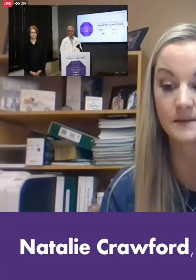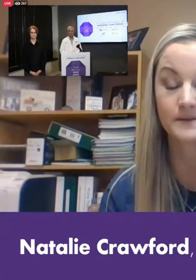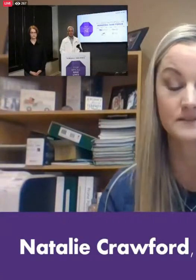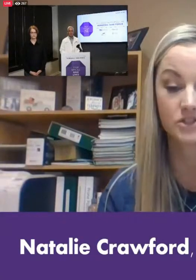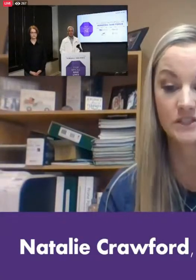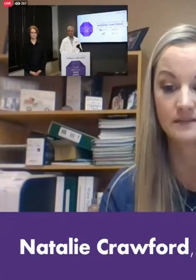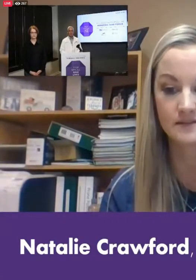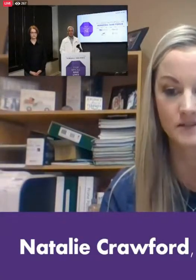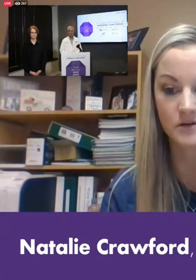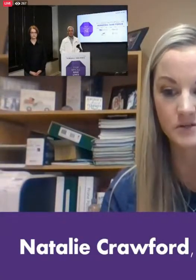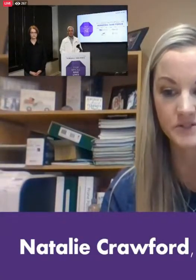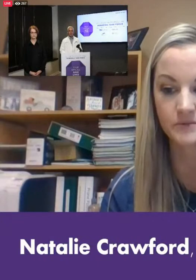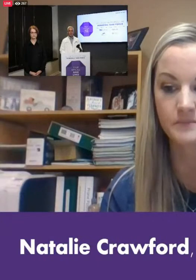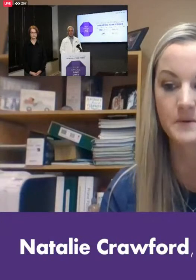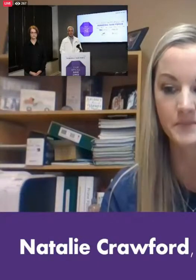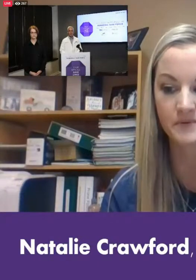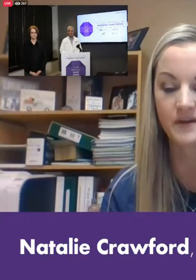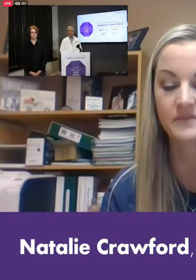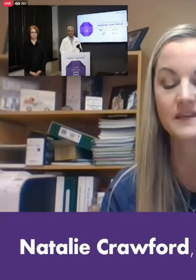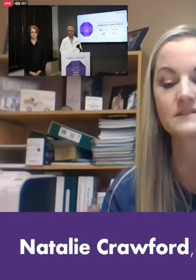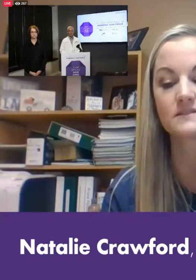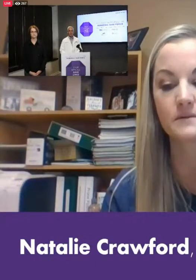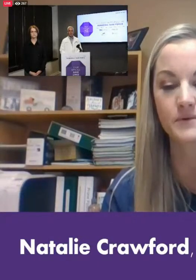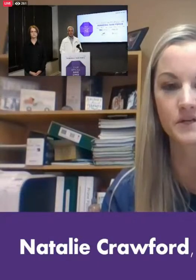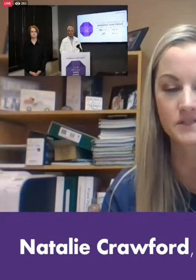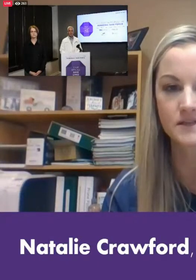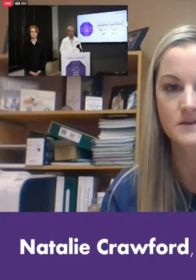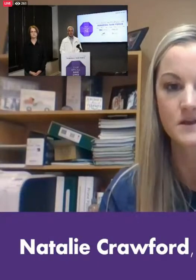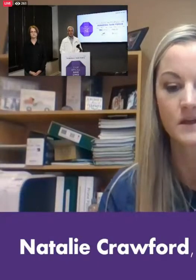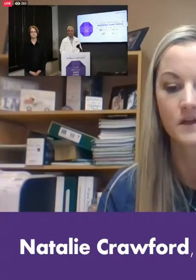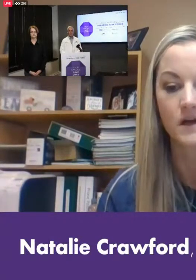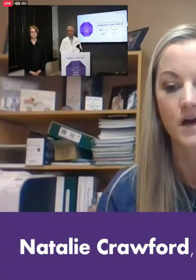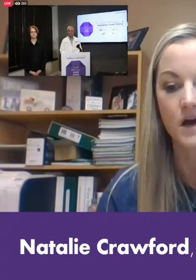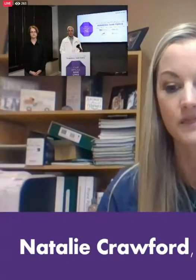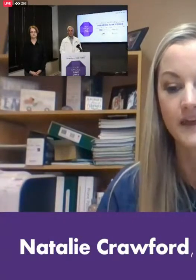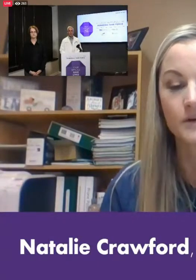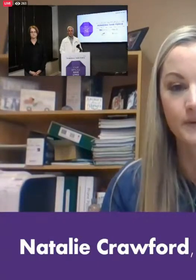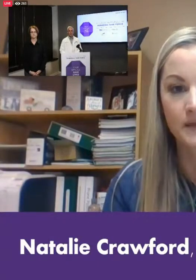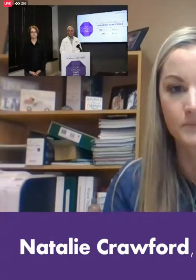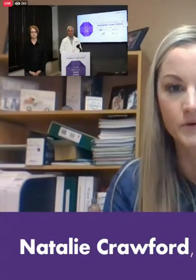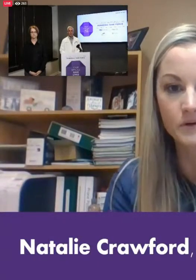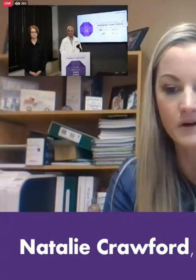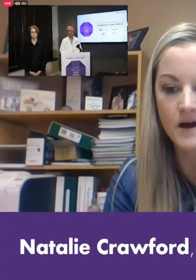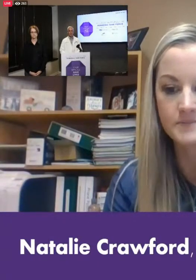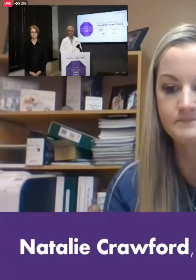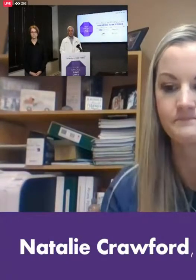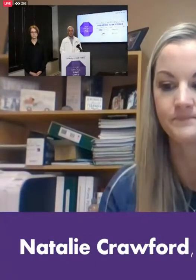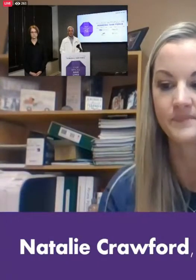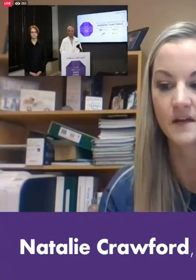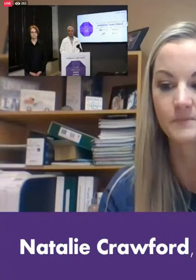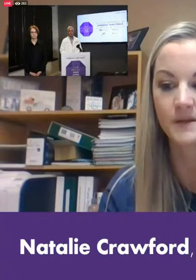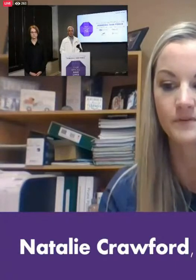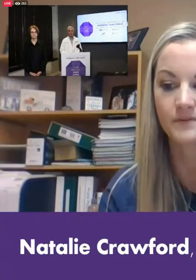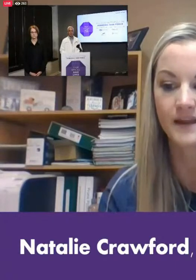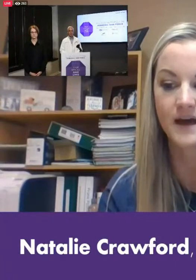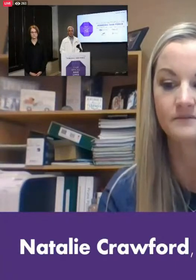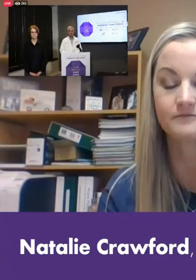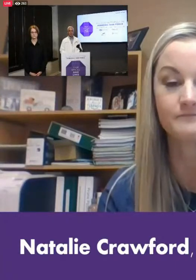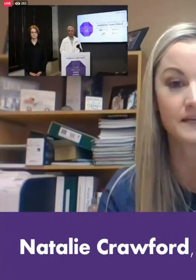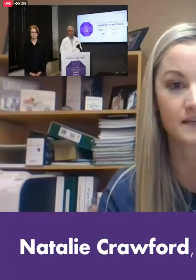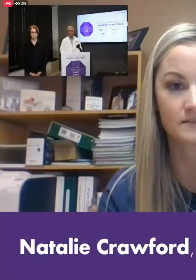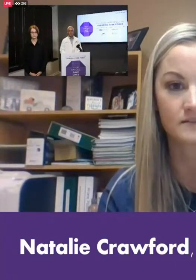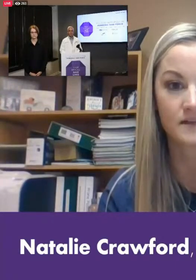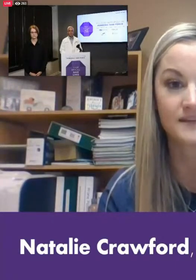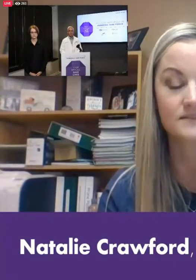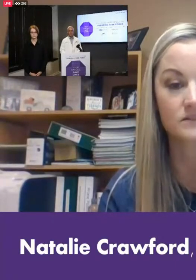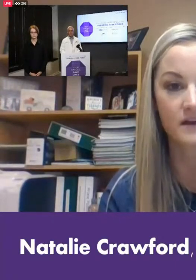anyone that has any position in this at all to remember that these numbers, they are people. They are people that